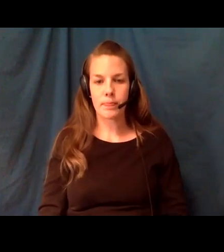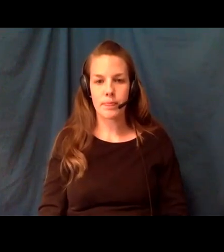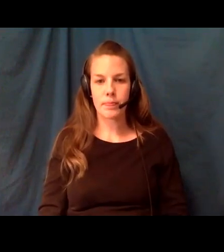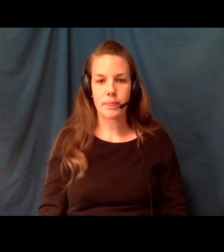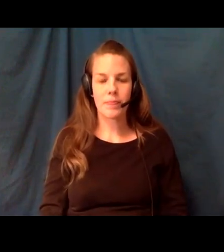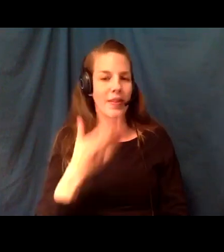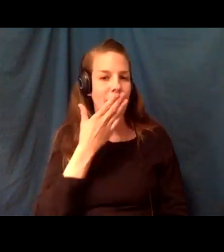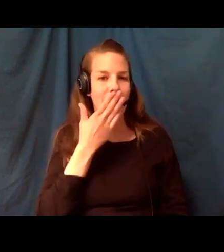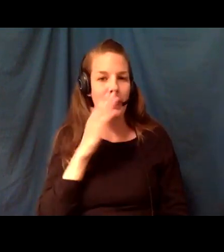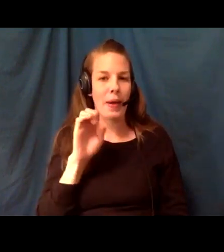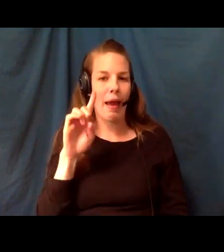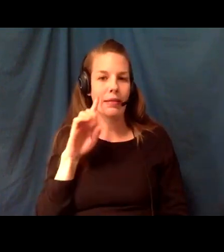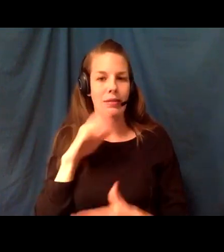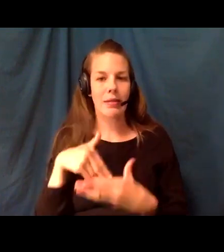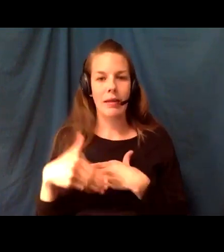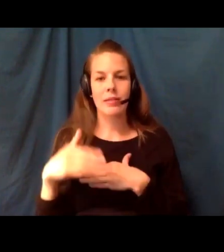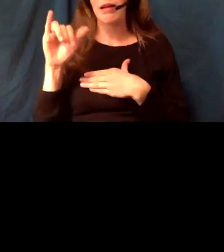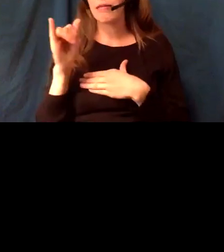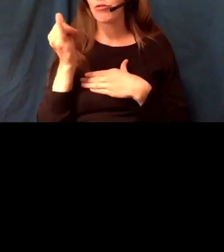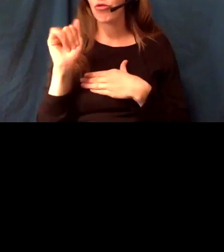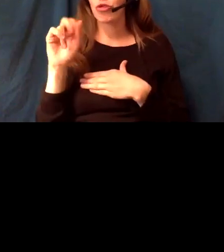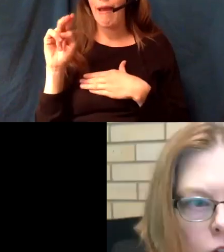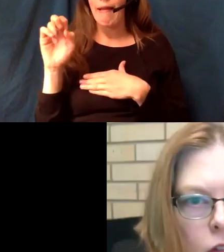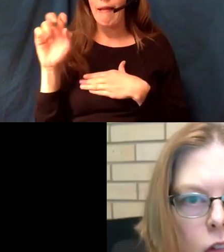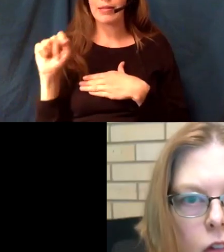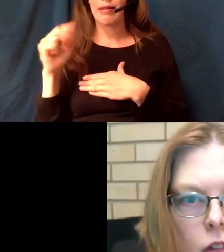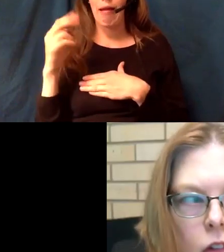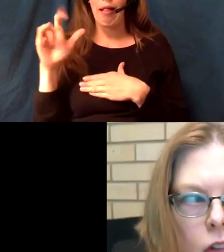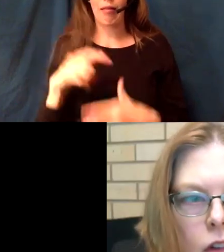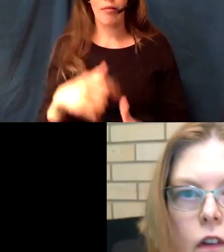Thank you, Ed. Next, we'll hear from Janet Hill.